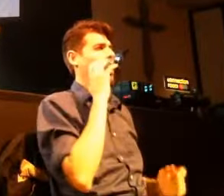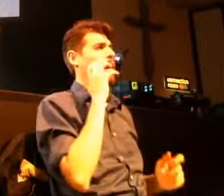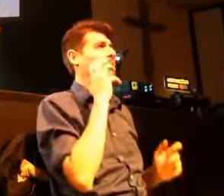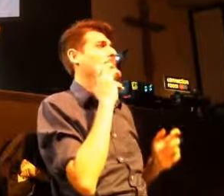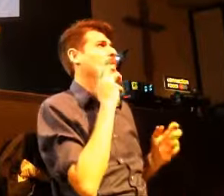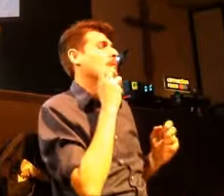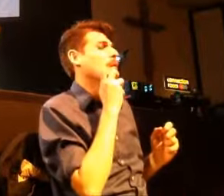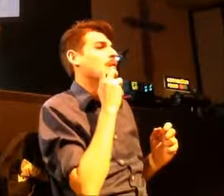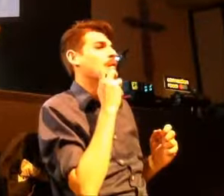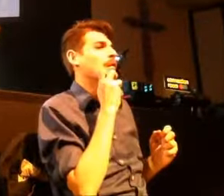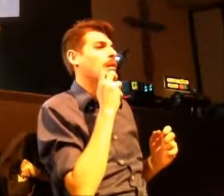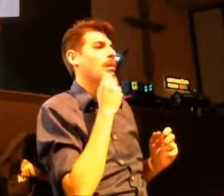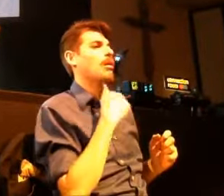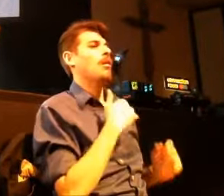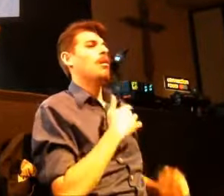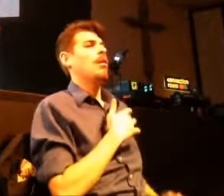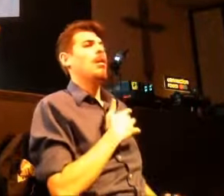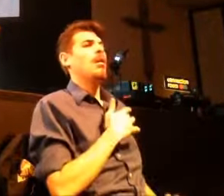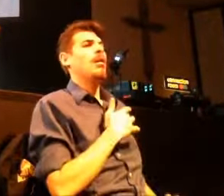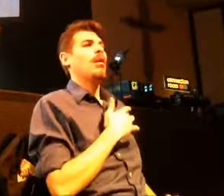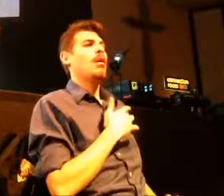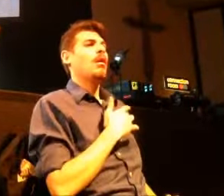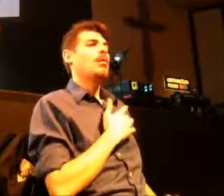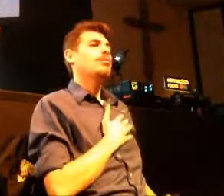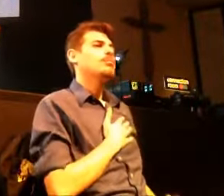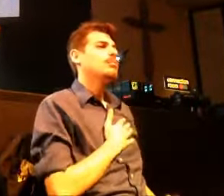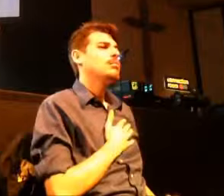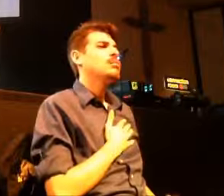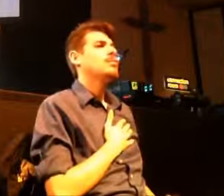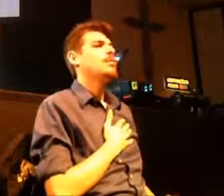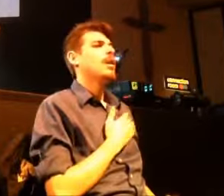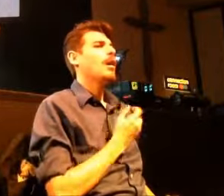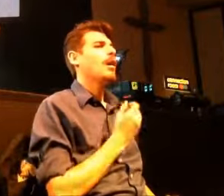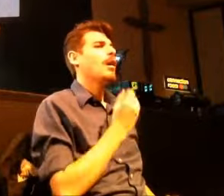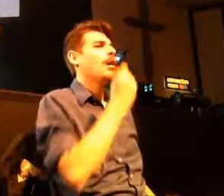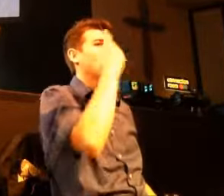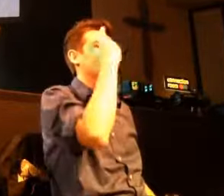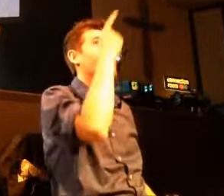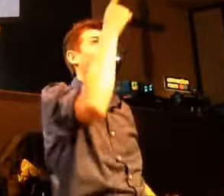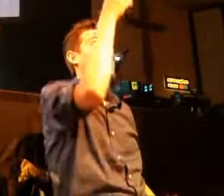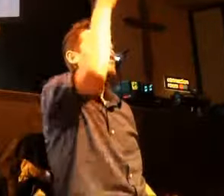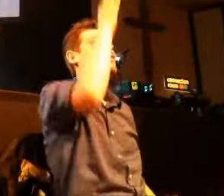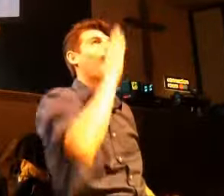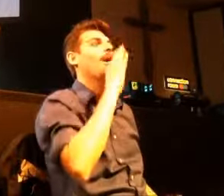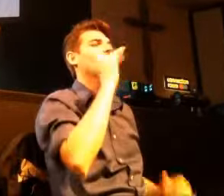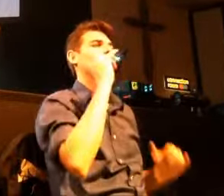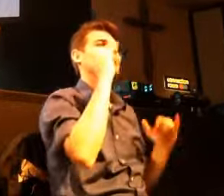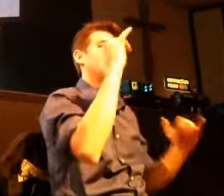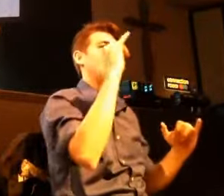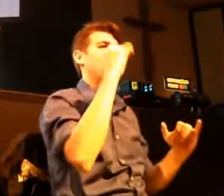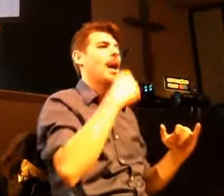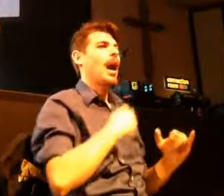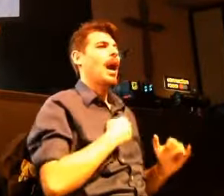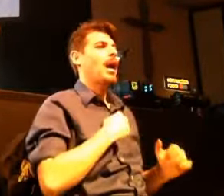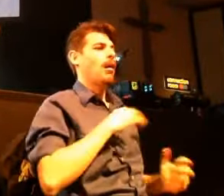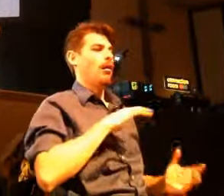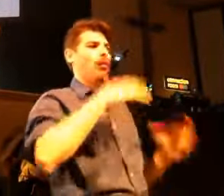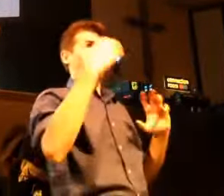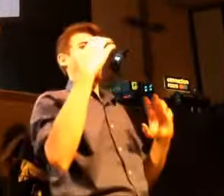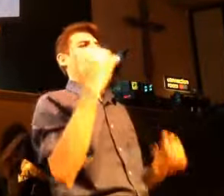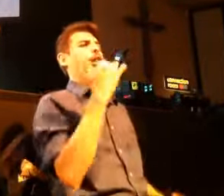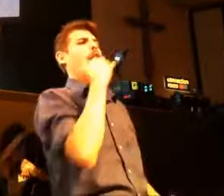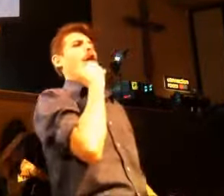God. Where we have this gut feeling that he's up there. When we make this one mistake, he's doing